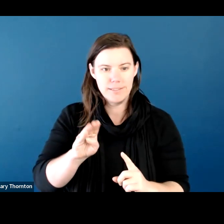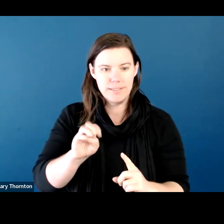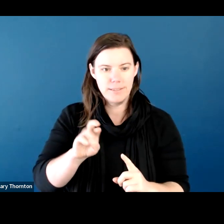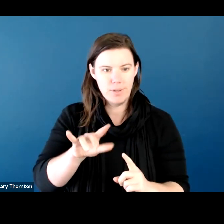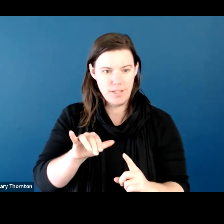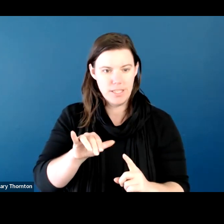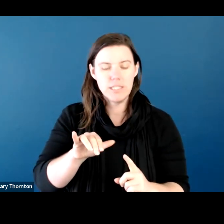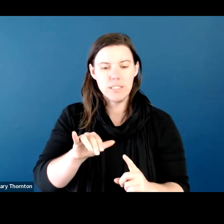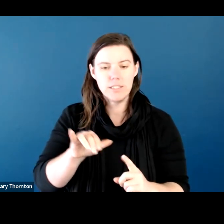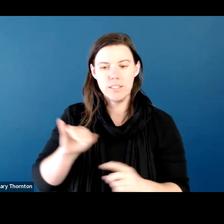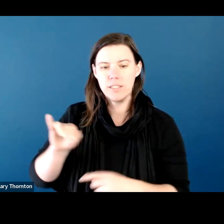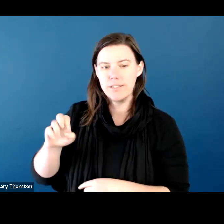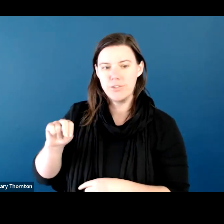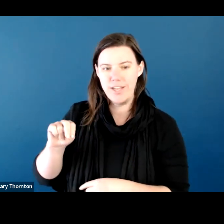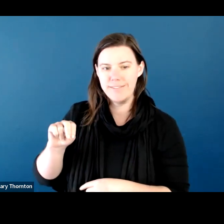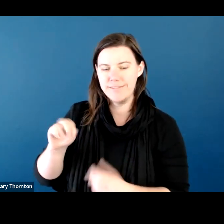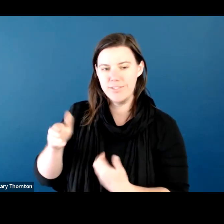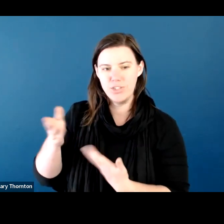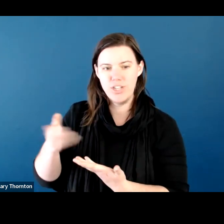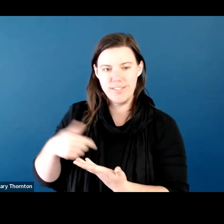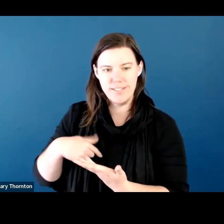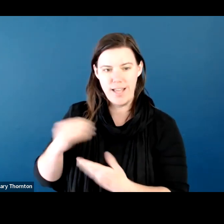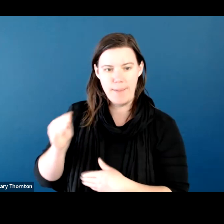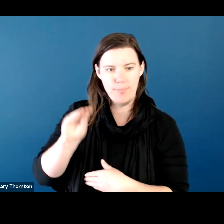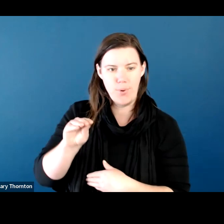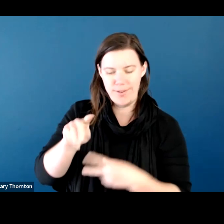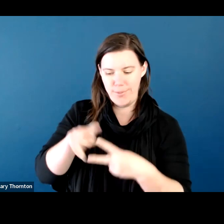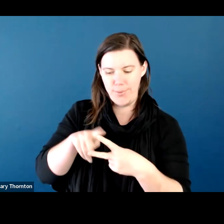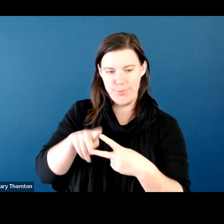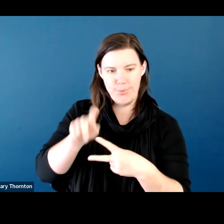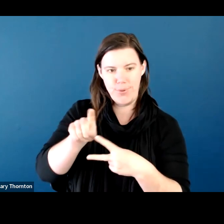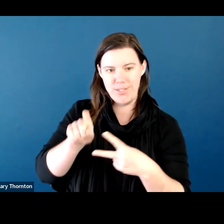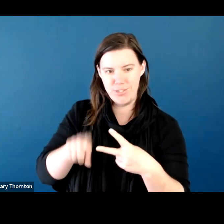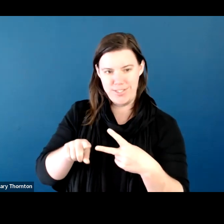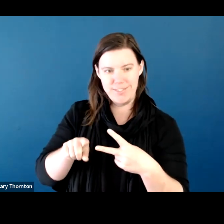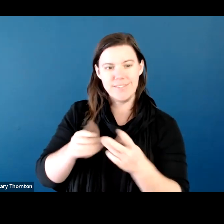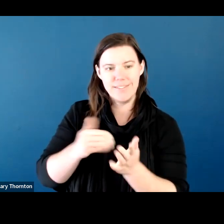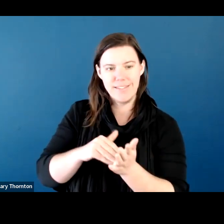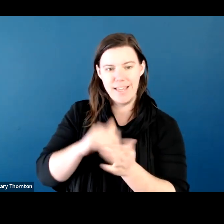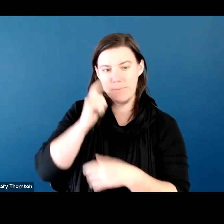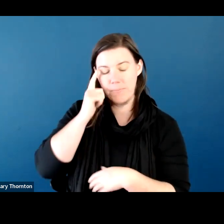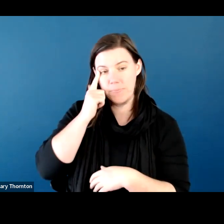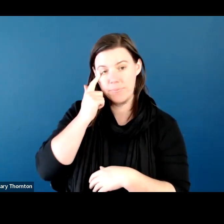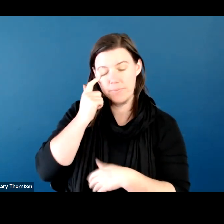that we put the questions back up on the screen to remind ourselves what we're answering here today. So thank you for raising that. Chloe, can you put those questions back up